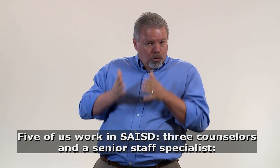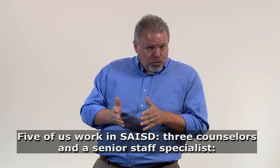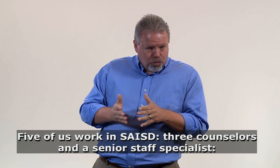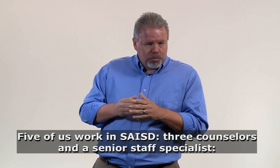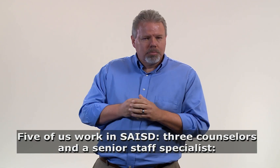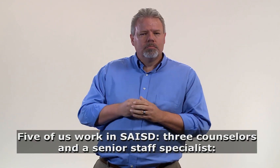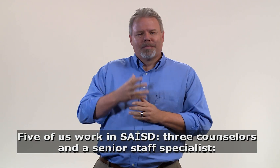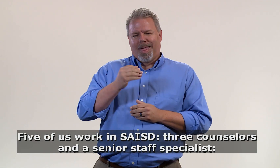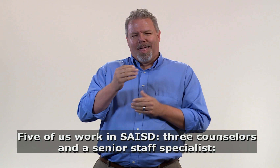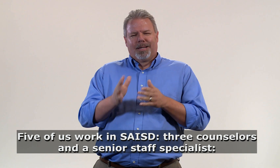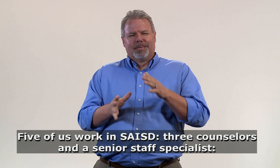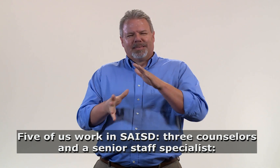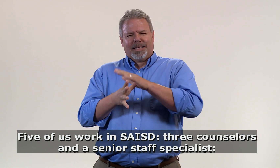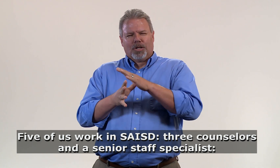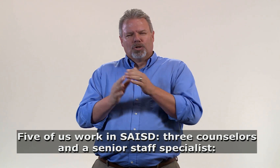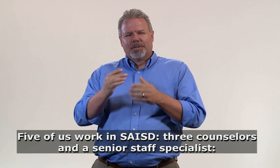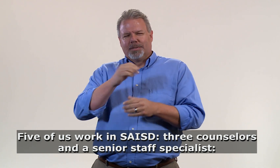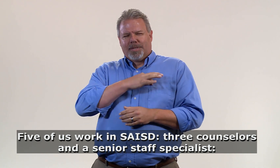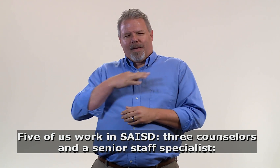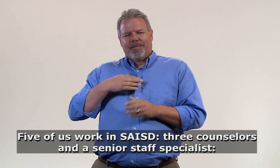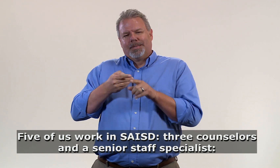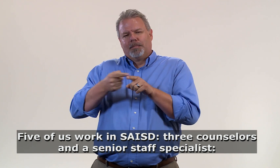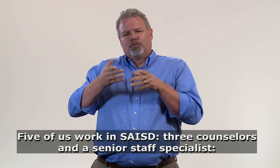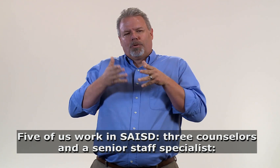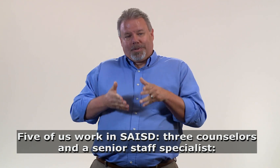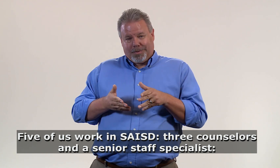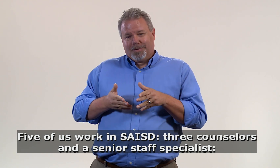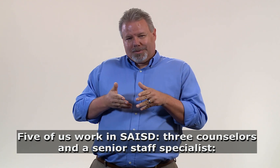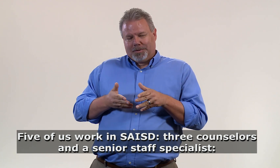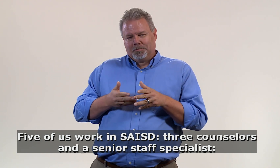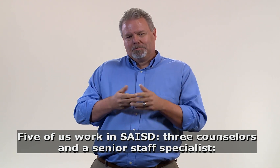SAISD, 3 counselors, and a senior staff specialist.